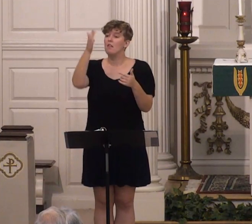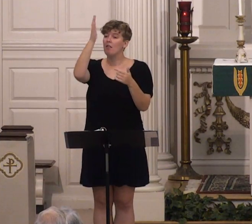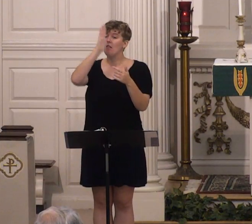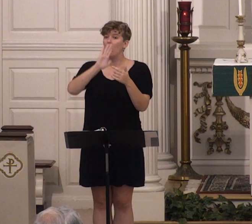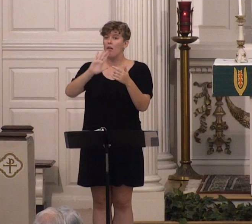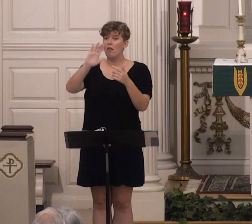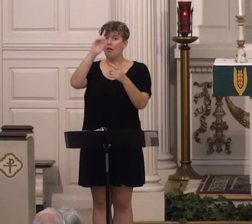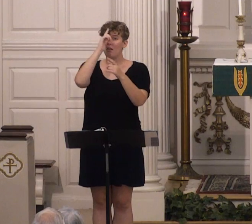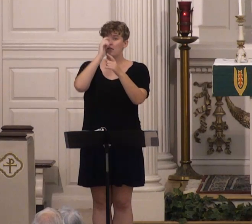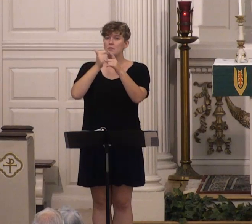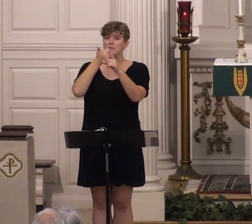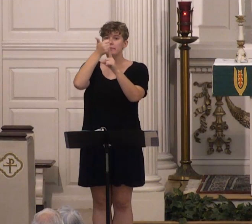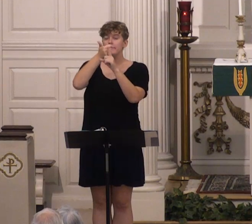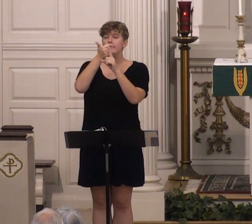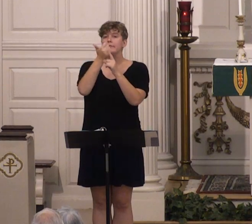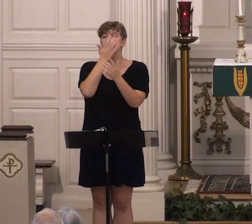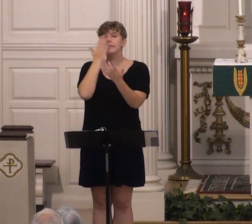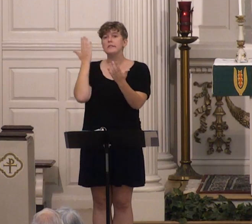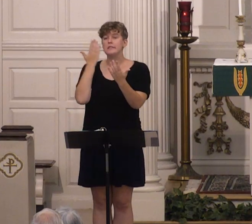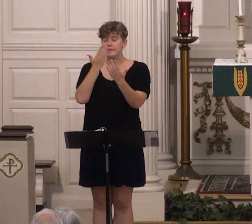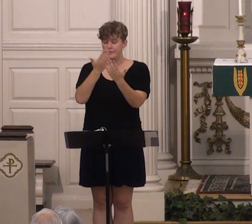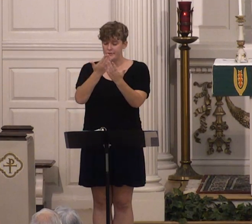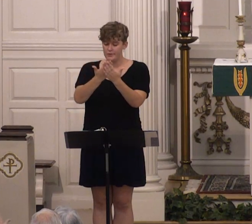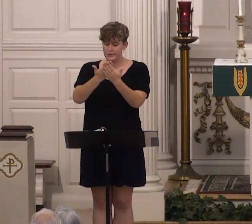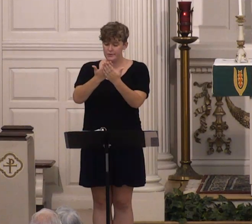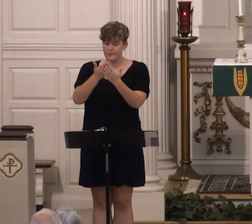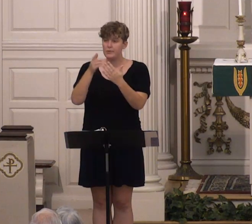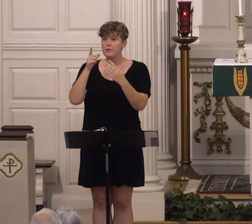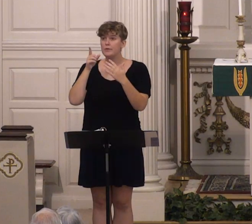Lord. God, in your